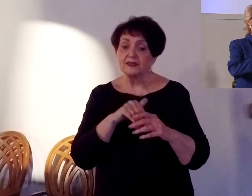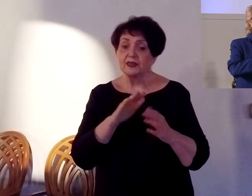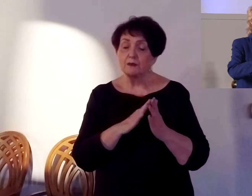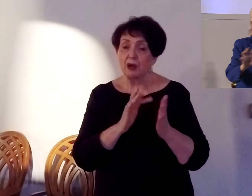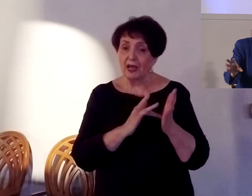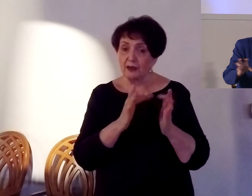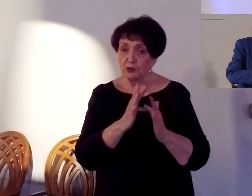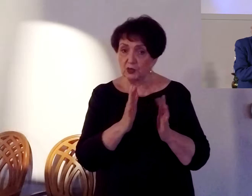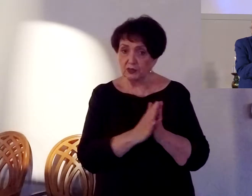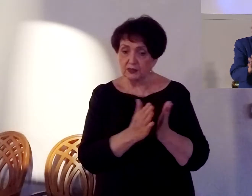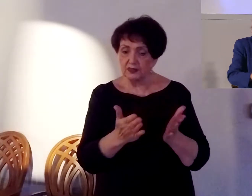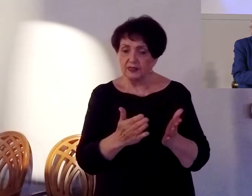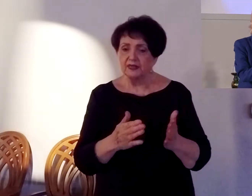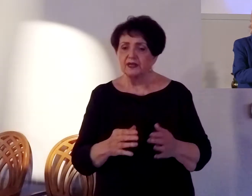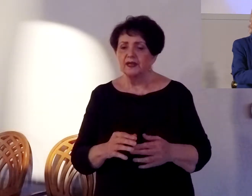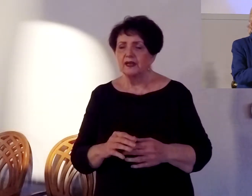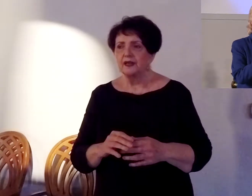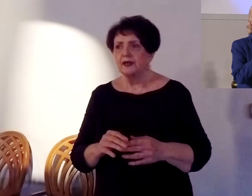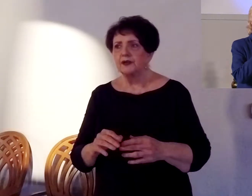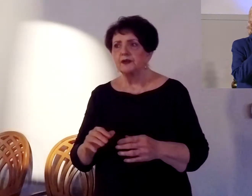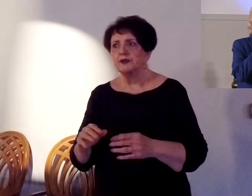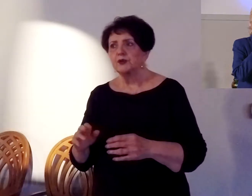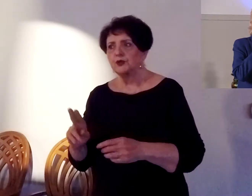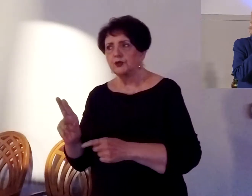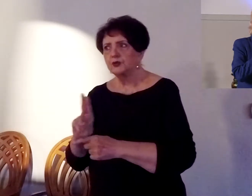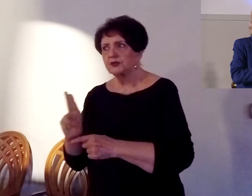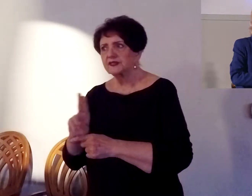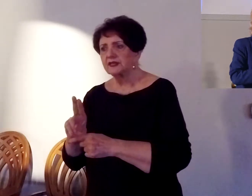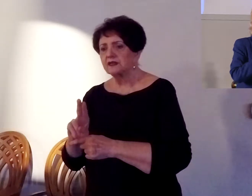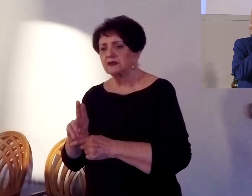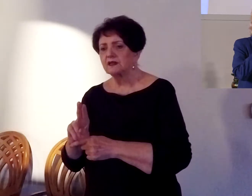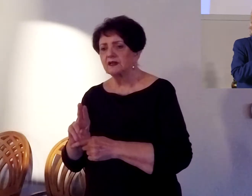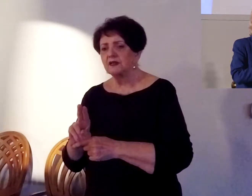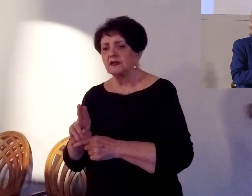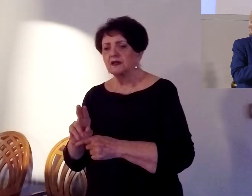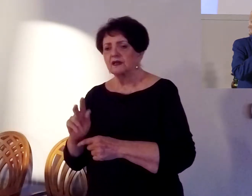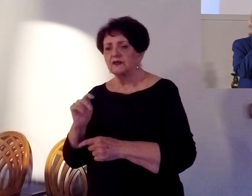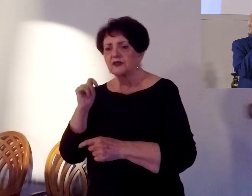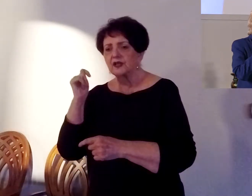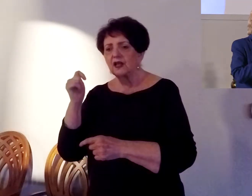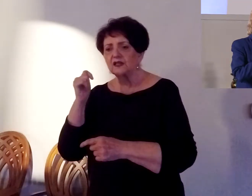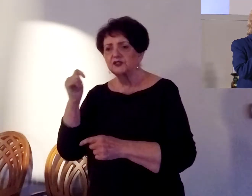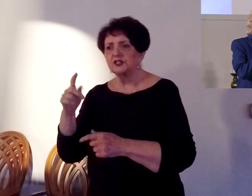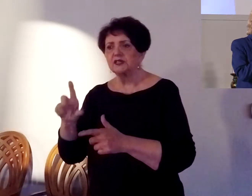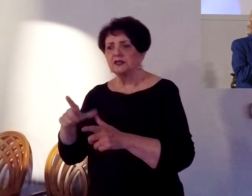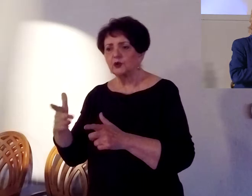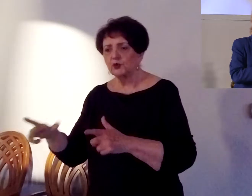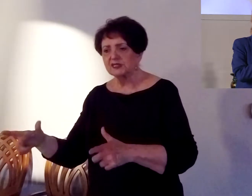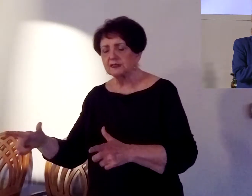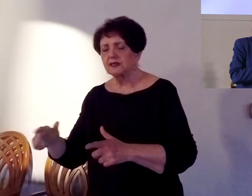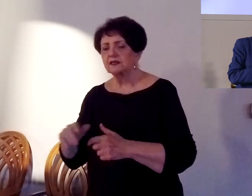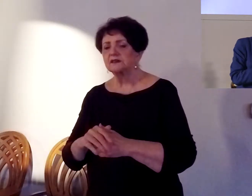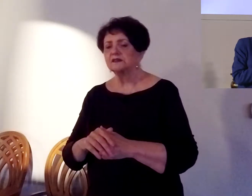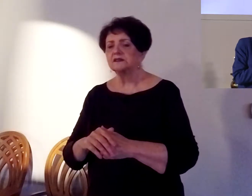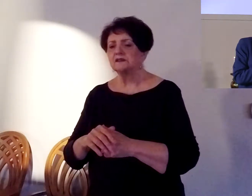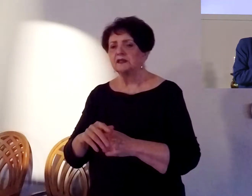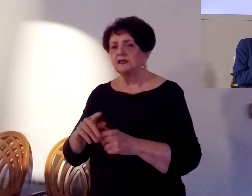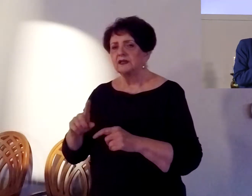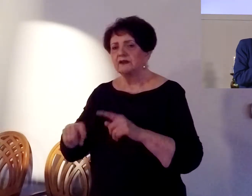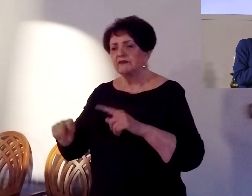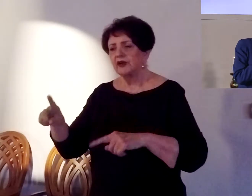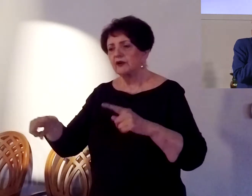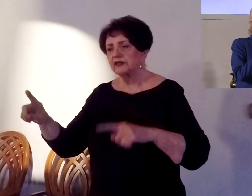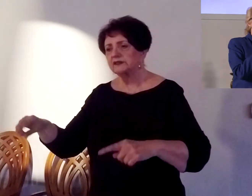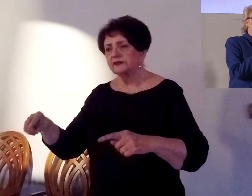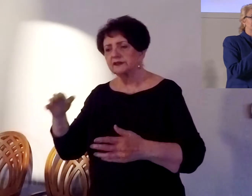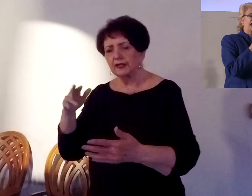spent years in small groups of people using philology and linguistics and various studies like that